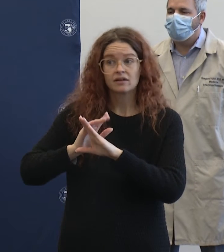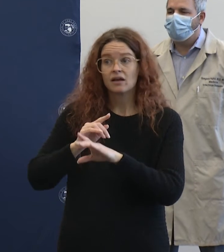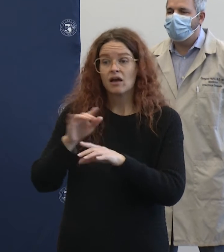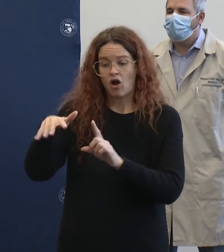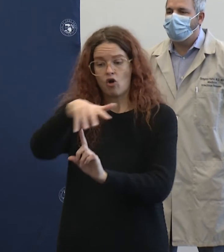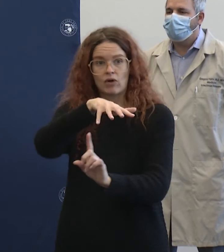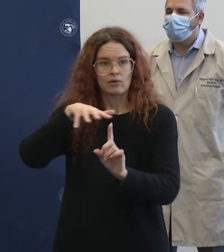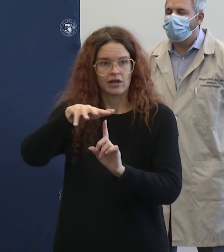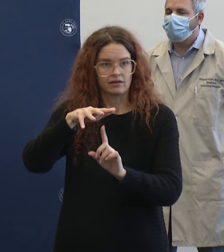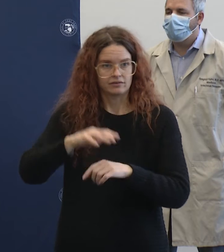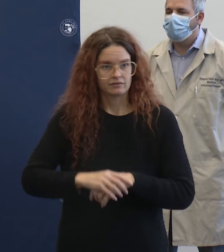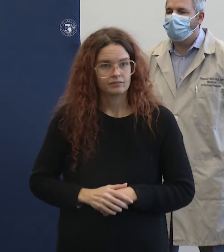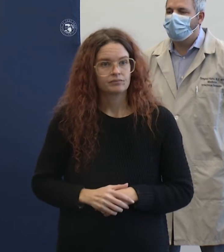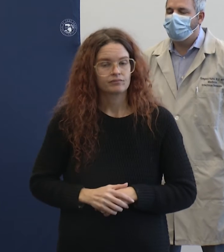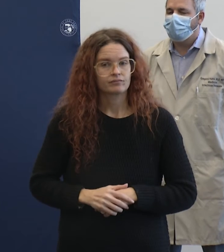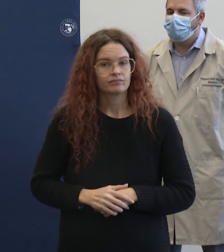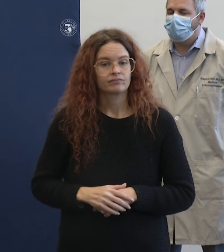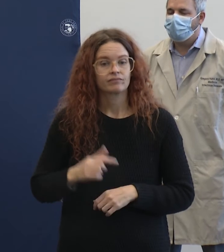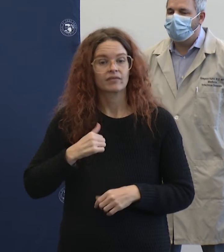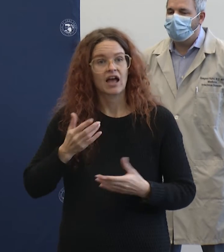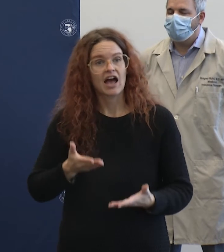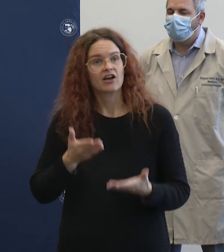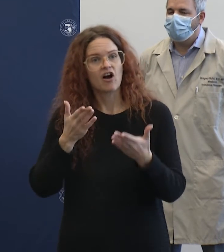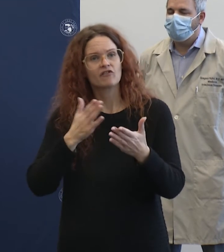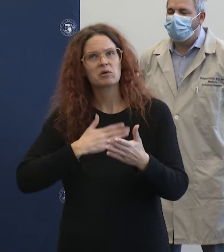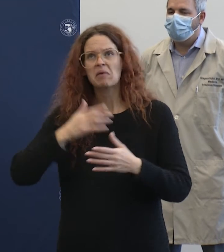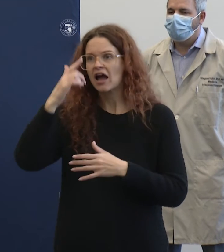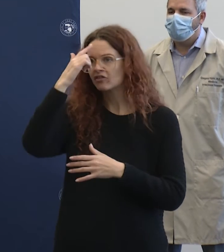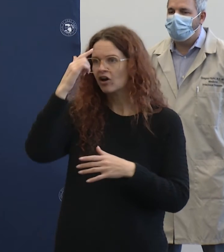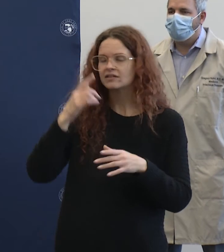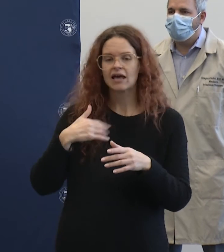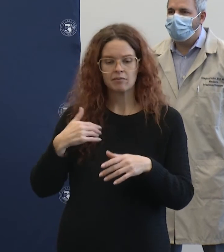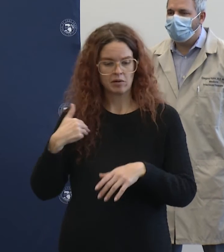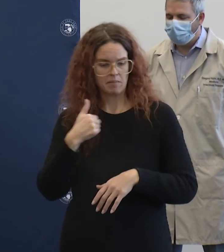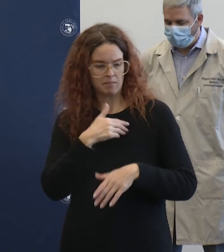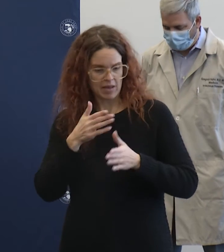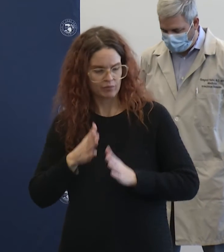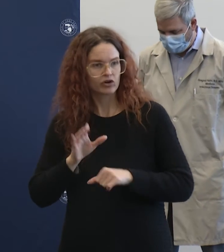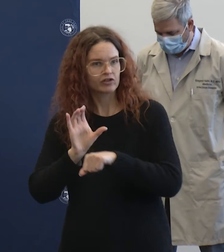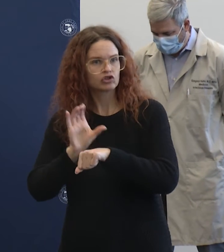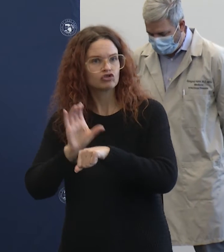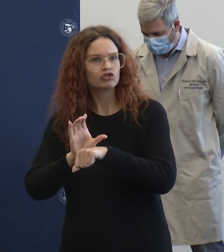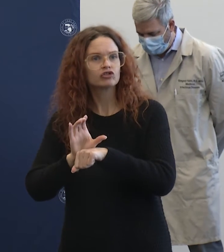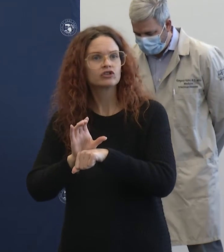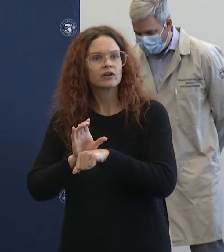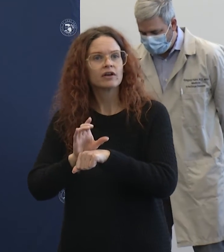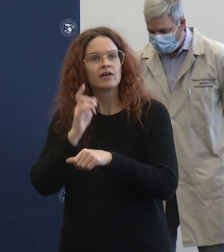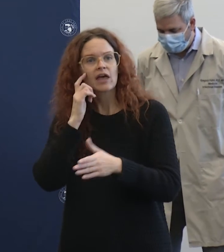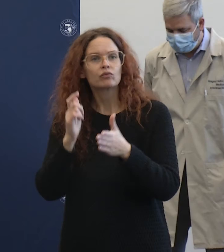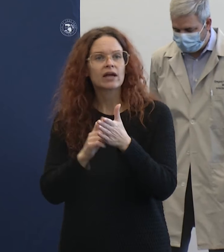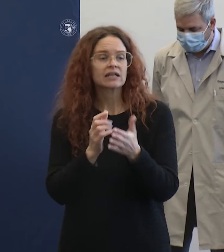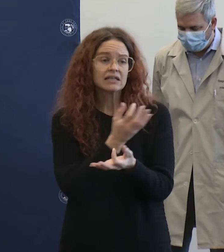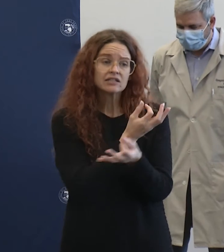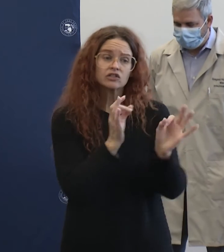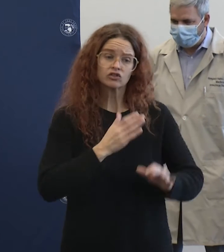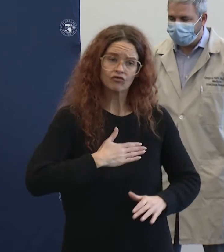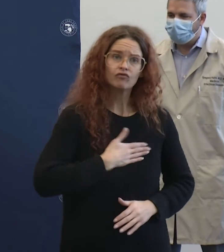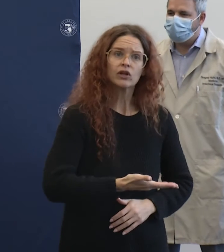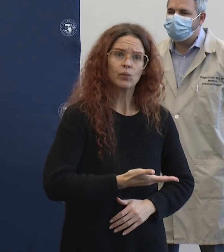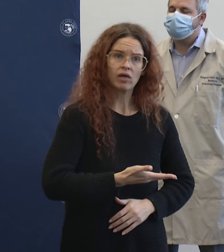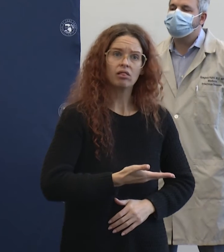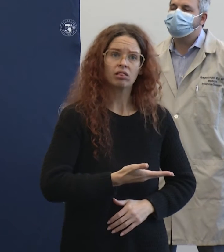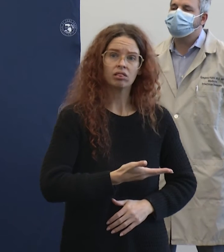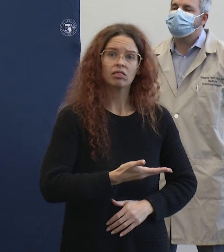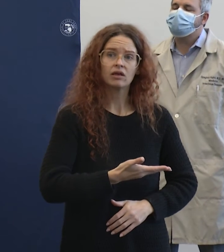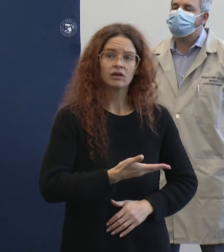works to protect those around us. I offer these thoughts as a member of the Church that recognizes that free will does